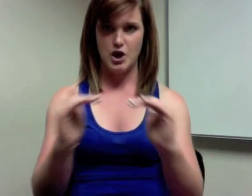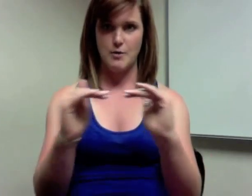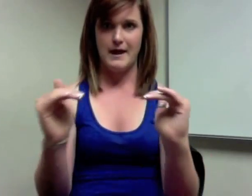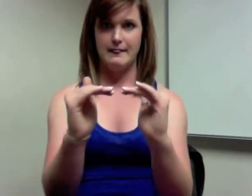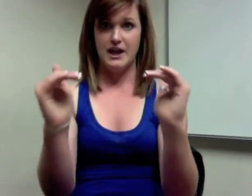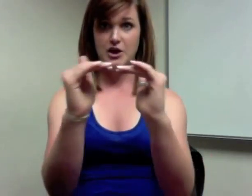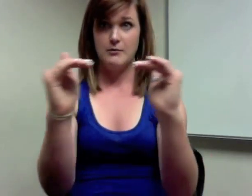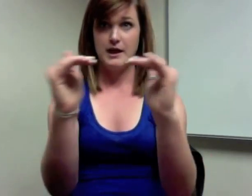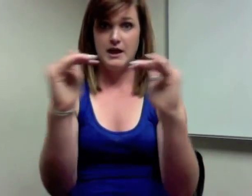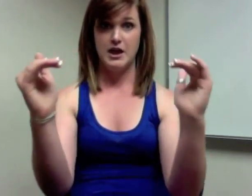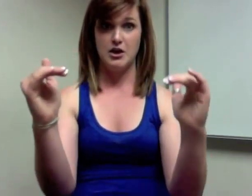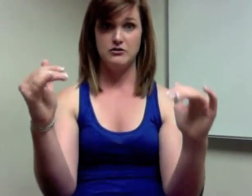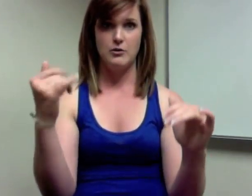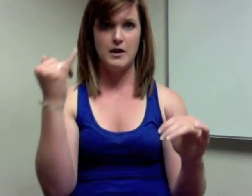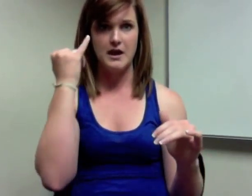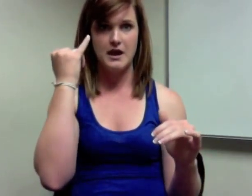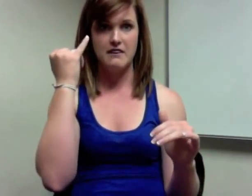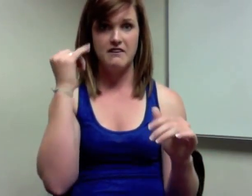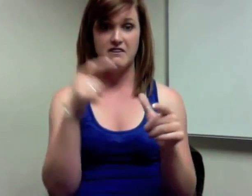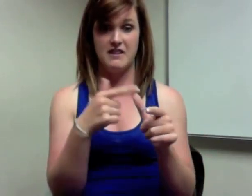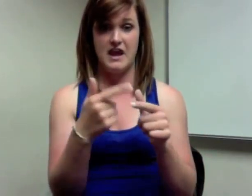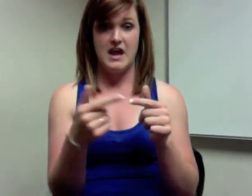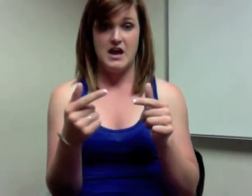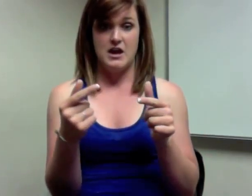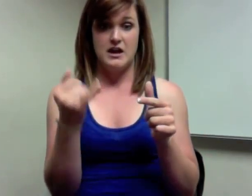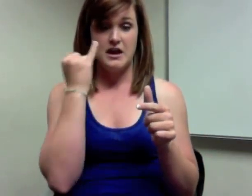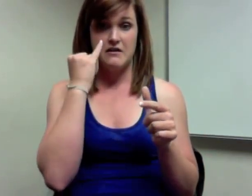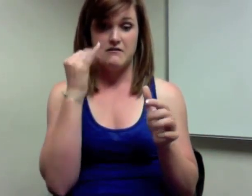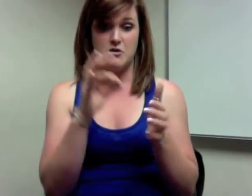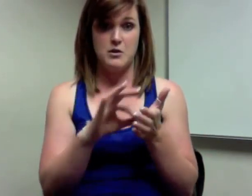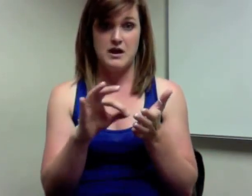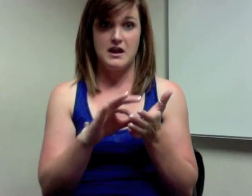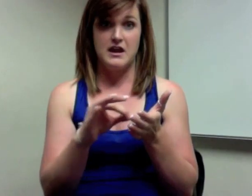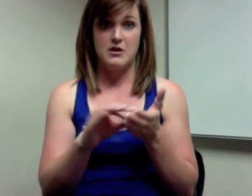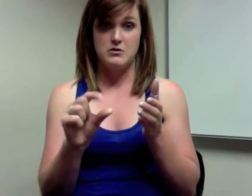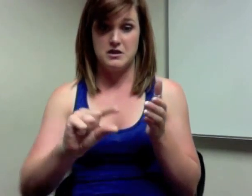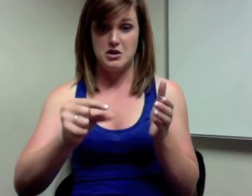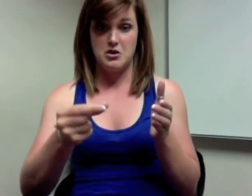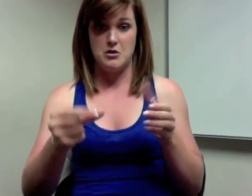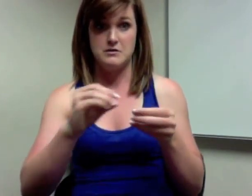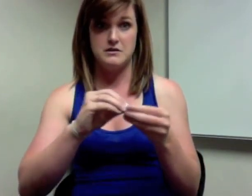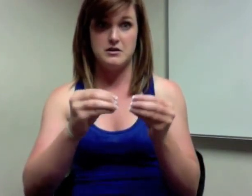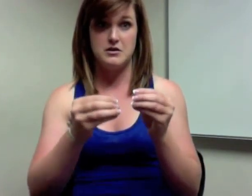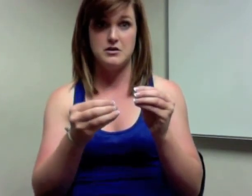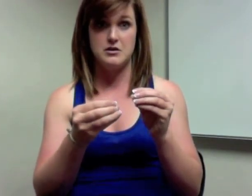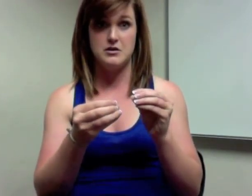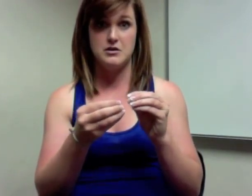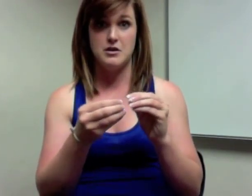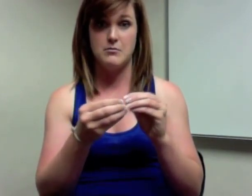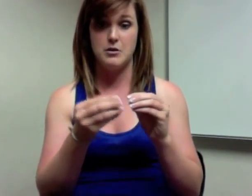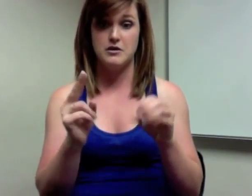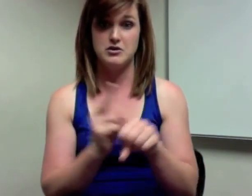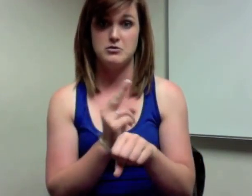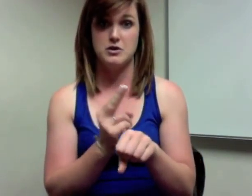count those cubes, the number of them that you use is the volume. Now, I'm not going to attempt to try and draw this thing full